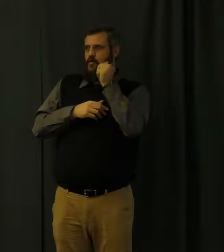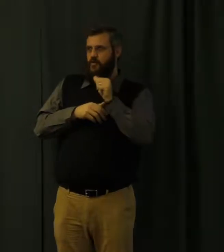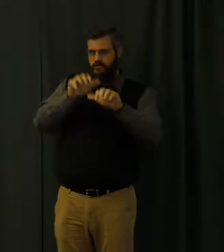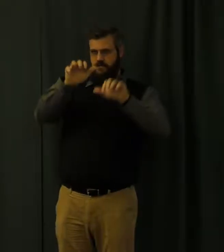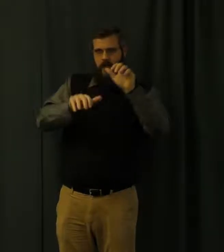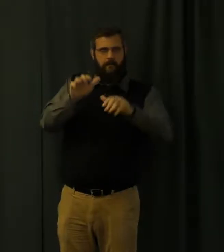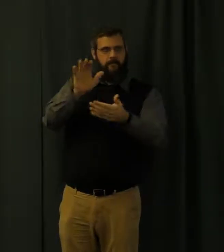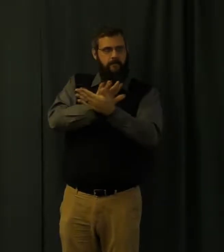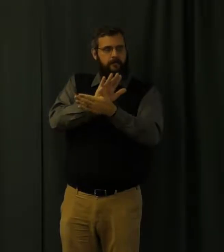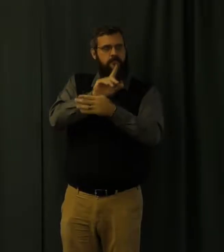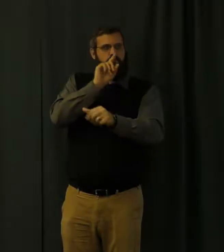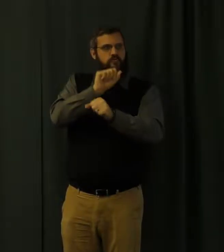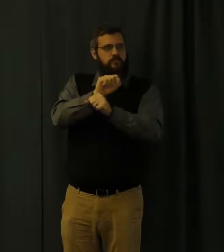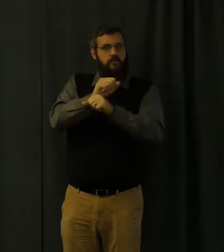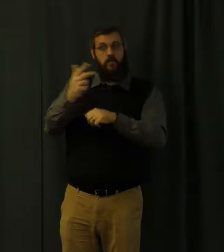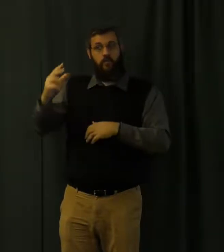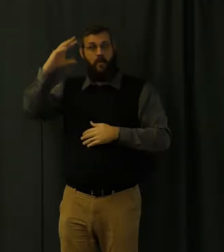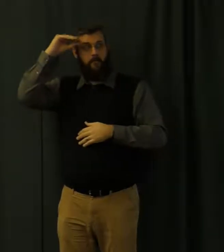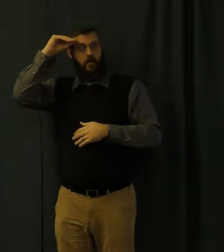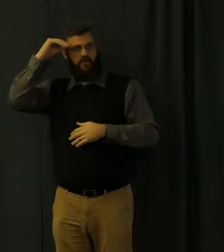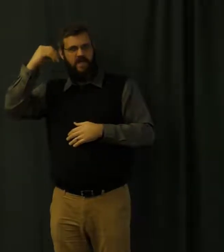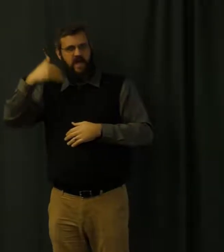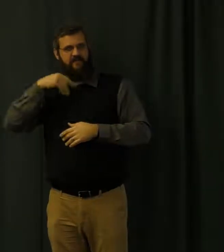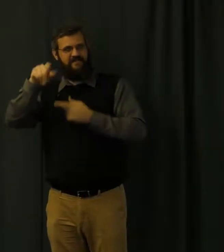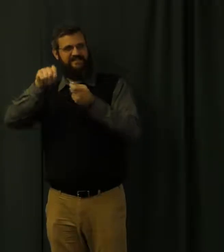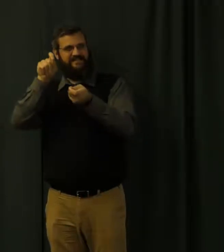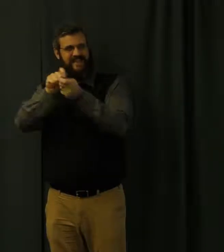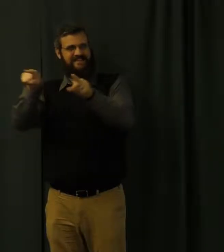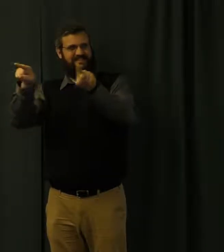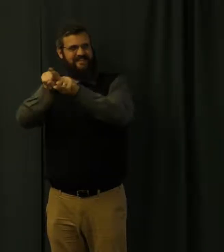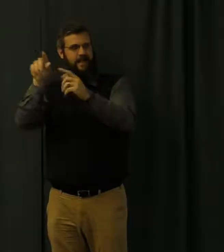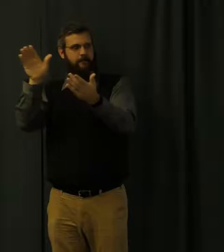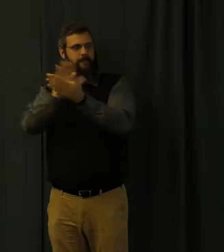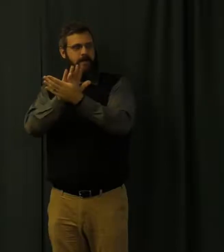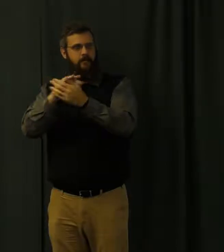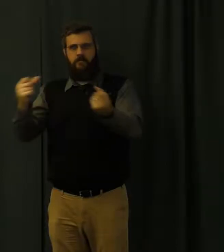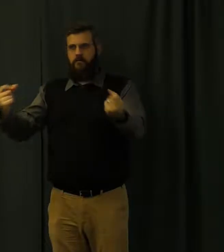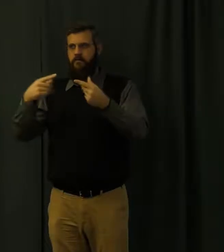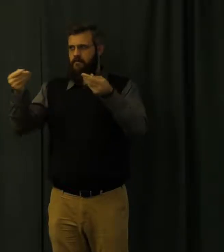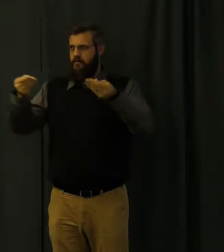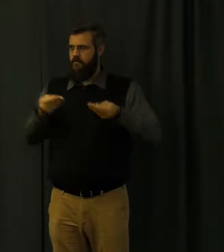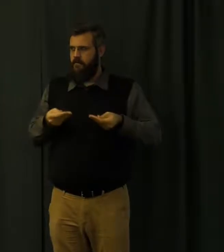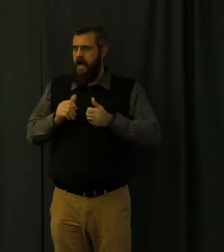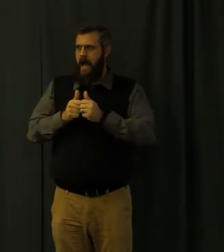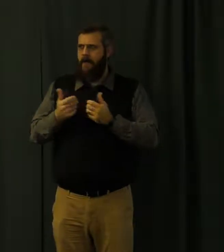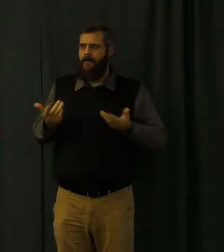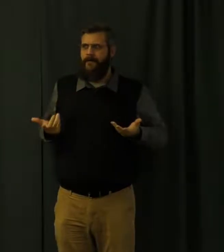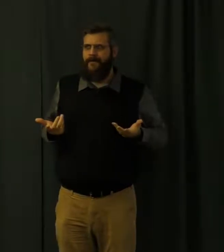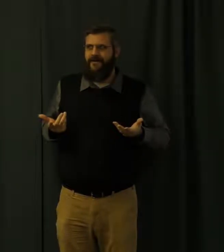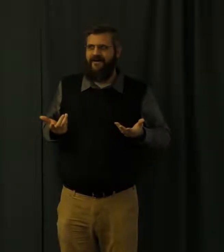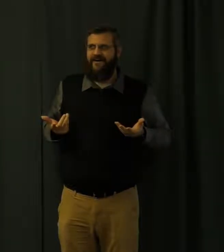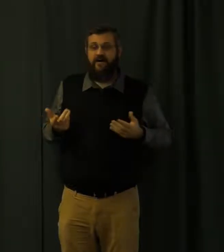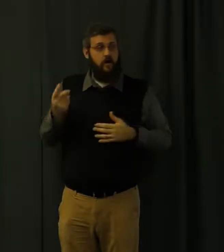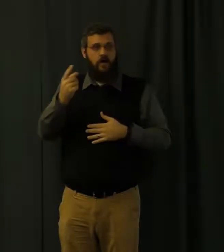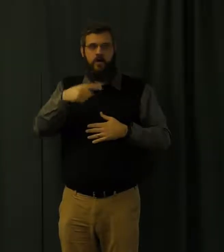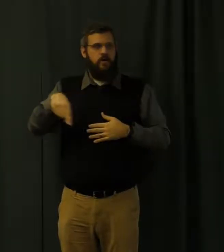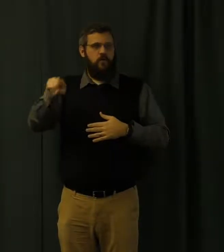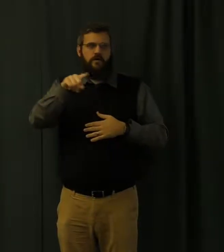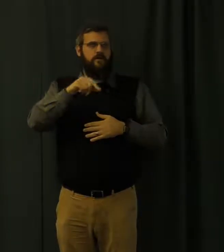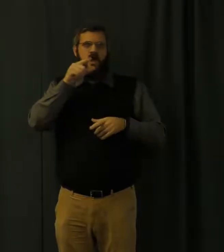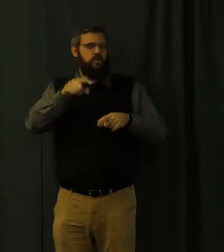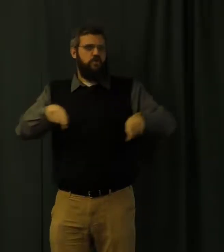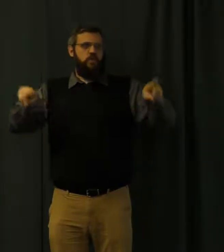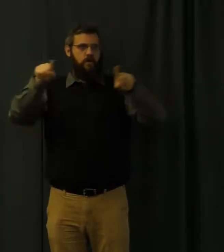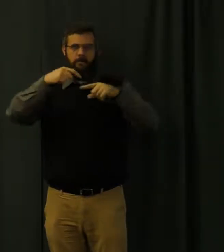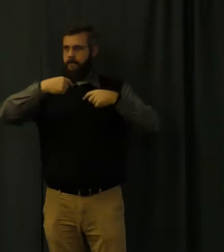wrote this paper. But these 3 little boys had the same copy. So I want to know how that happened. And, like, not something that you guys can do, but as,